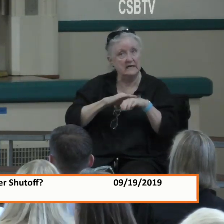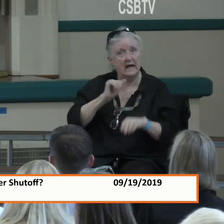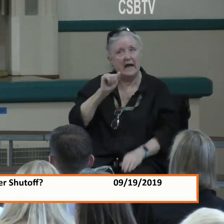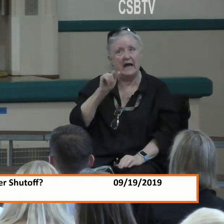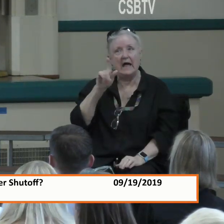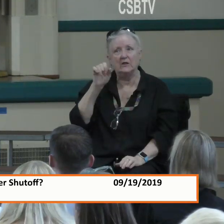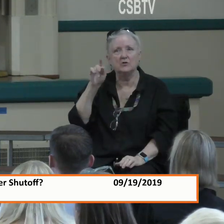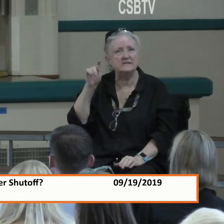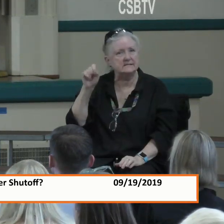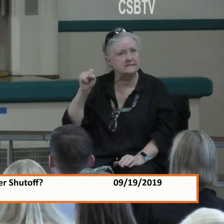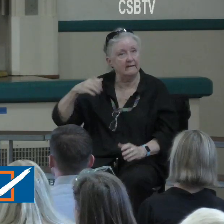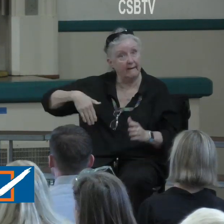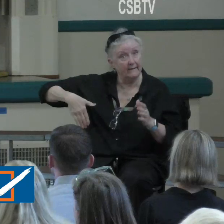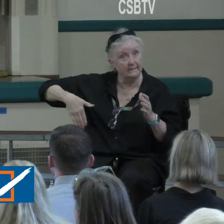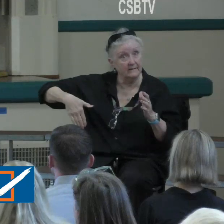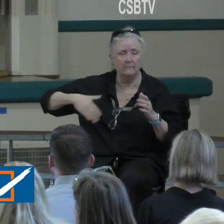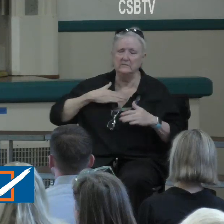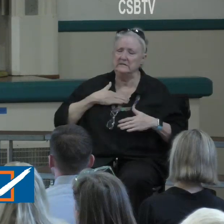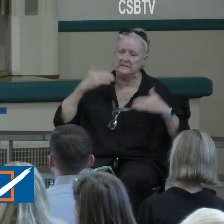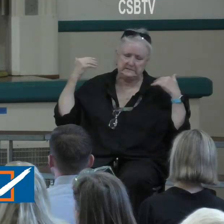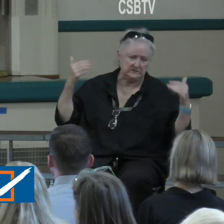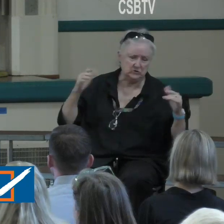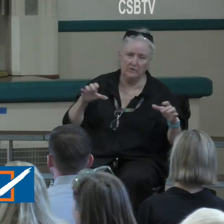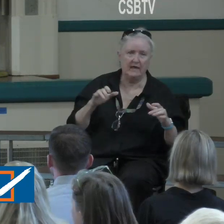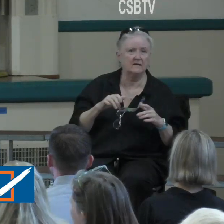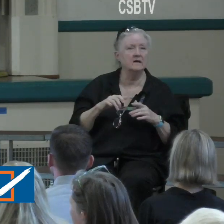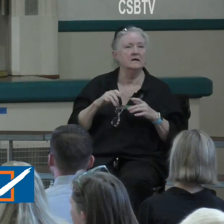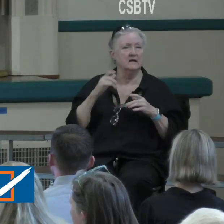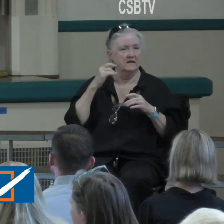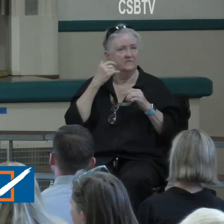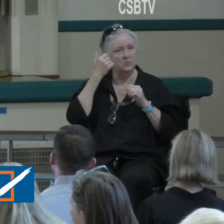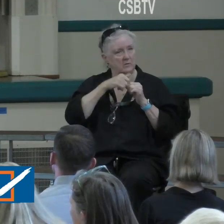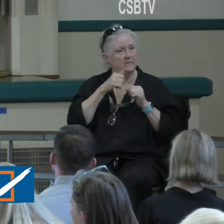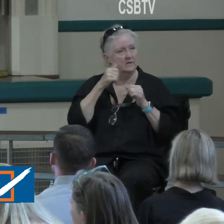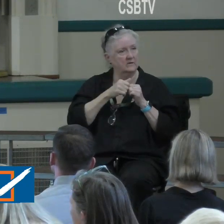yet, please do so. If you recall, that's